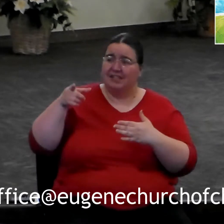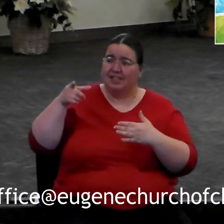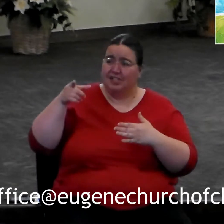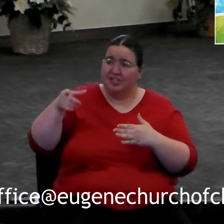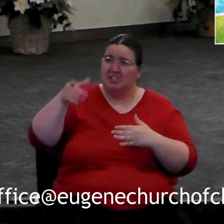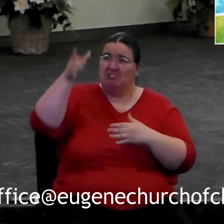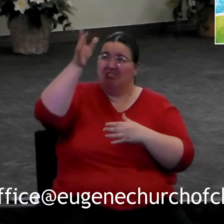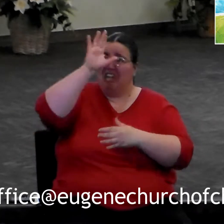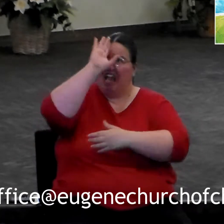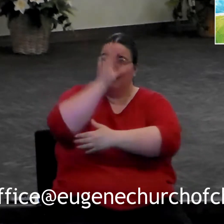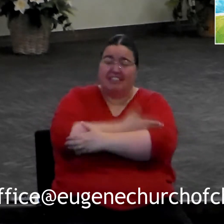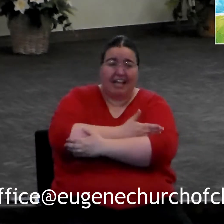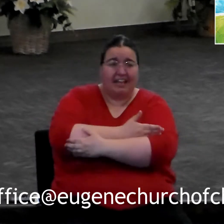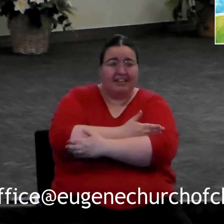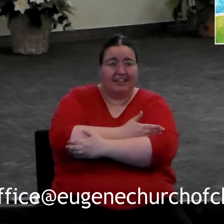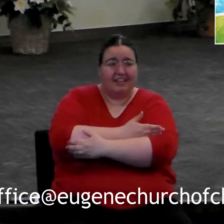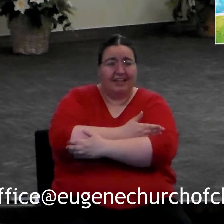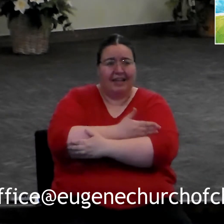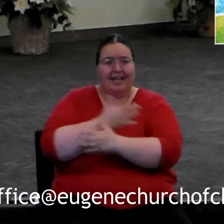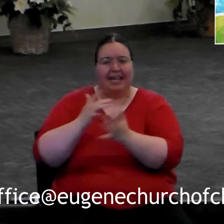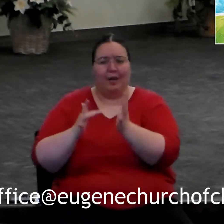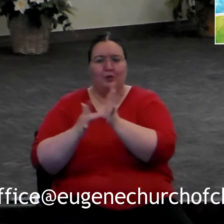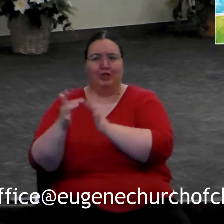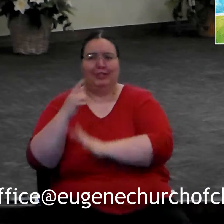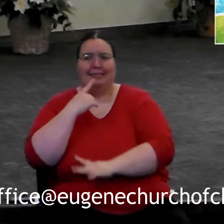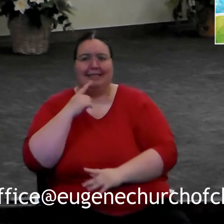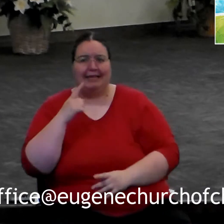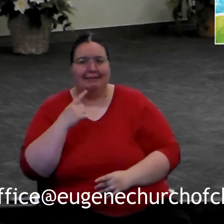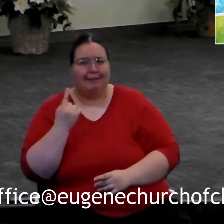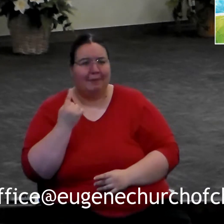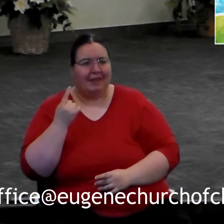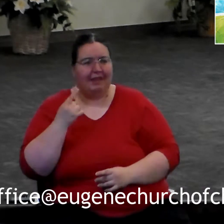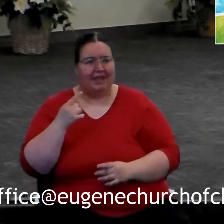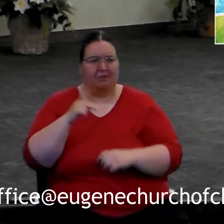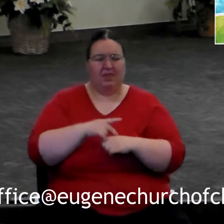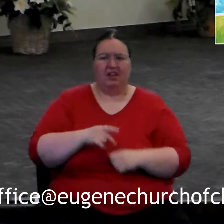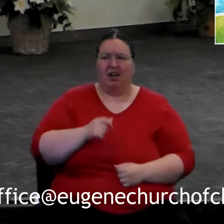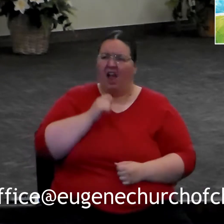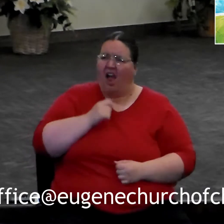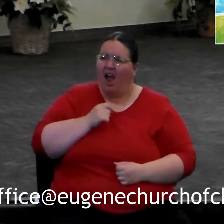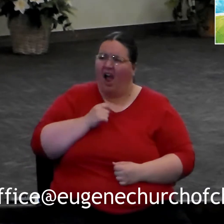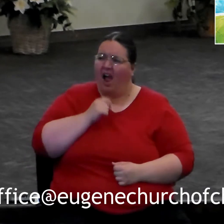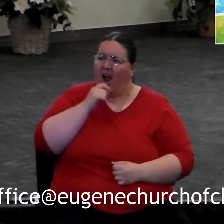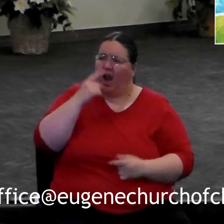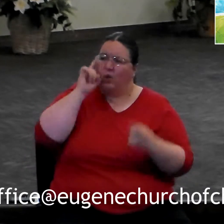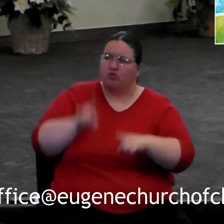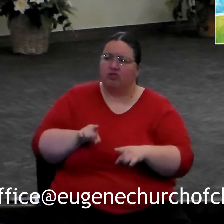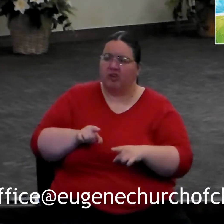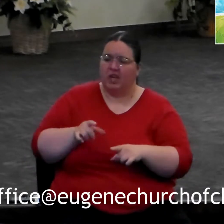not quite in full agreement with, and he takes him aside. Now, I appreciate, on the one hand, that he does take him aside.